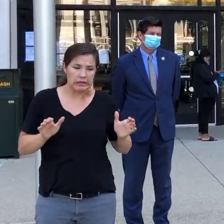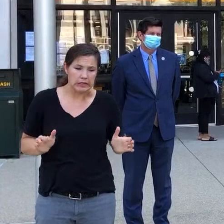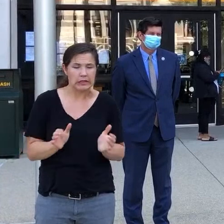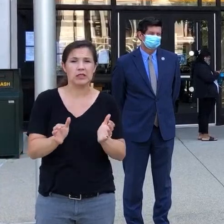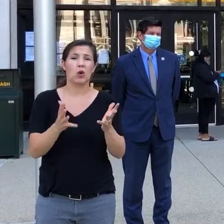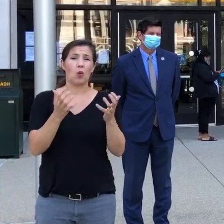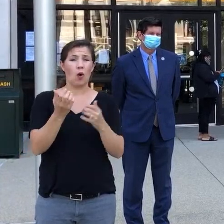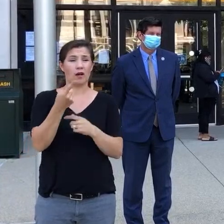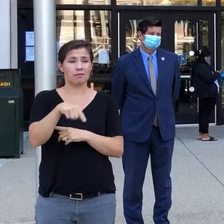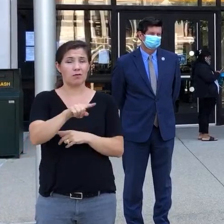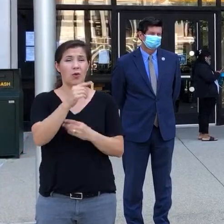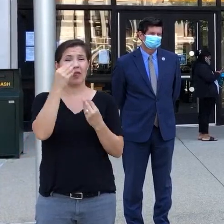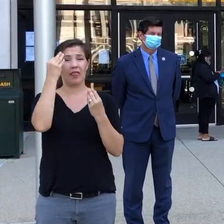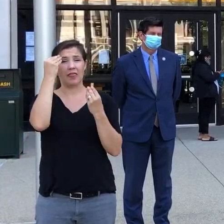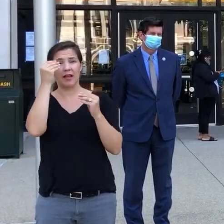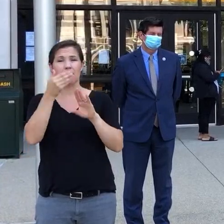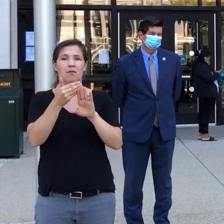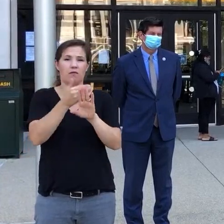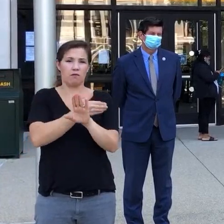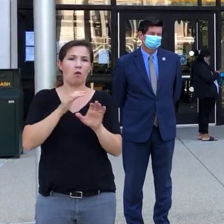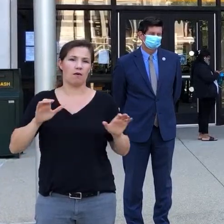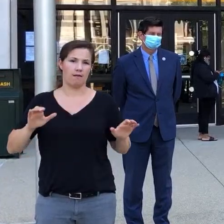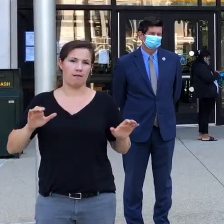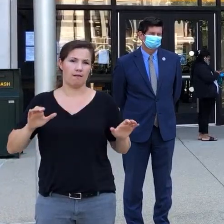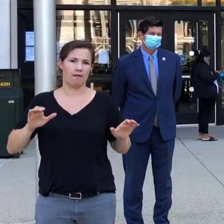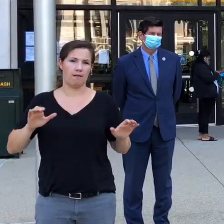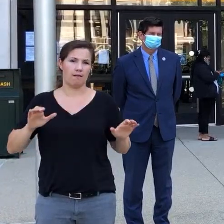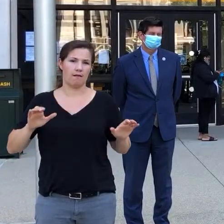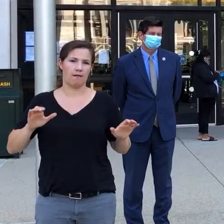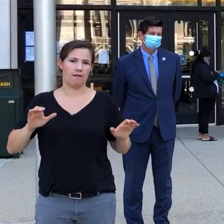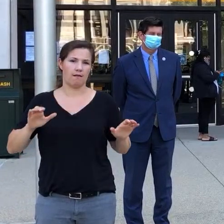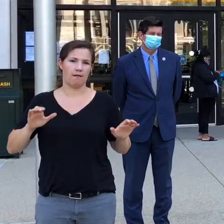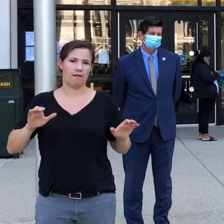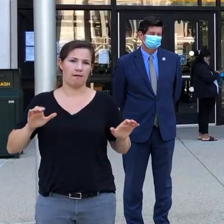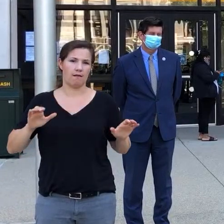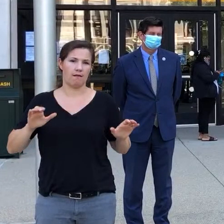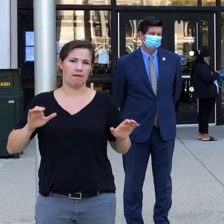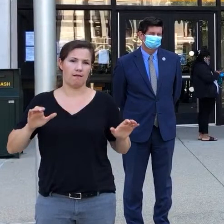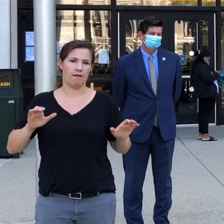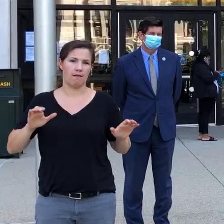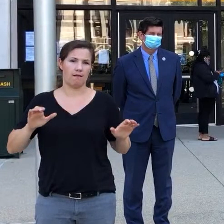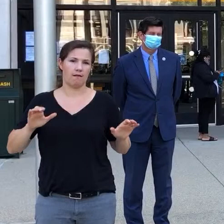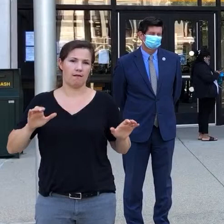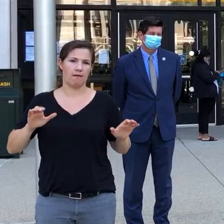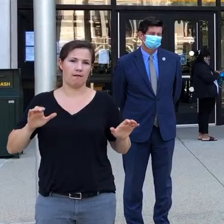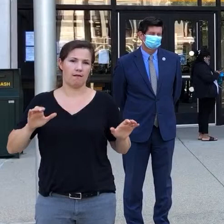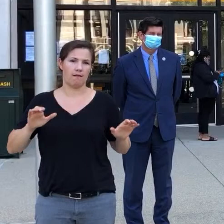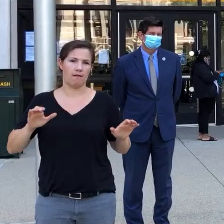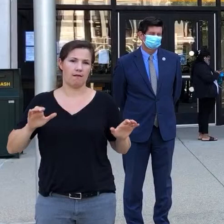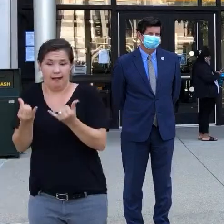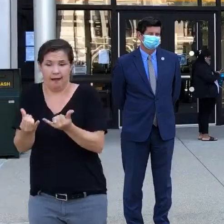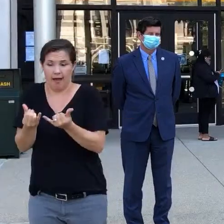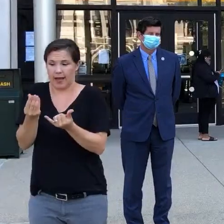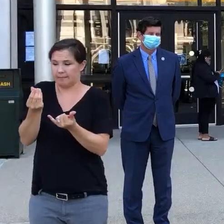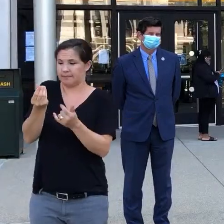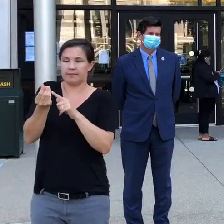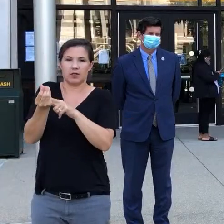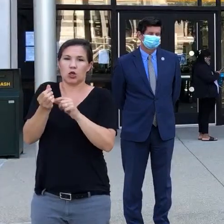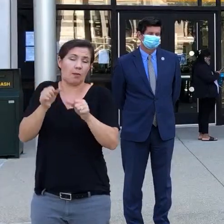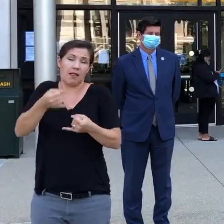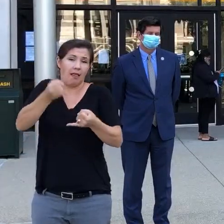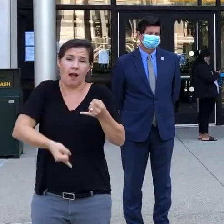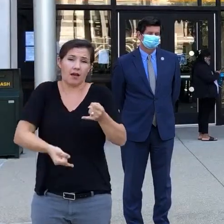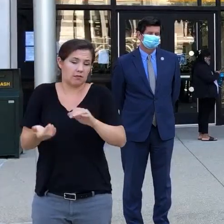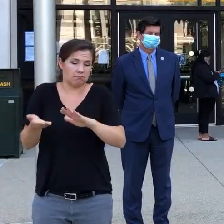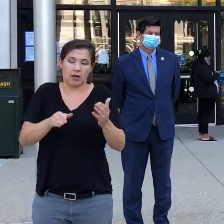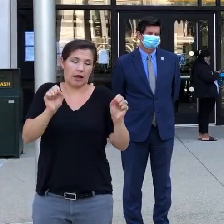to think before they act, because that decision you may take today could be your last.